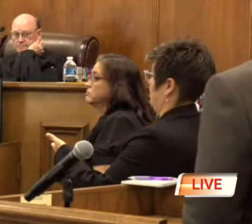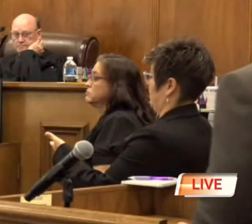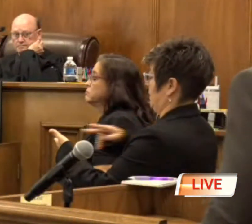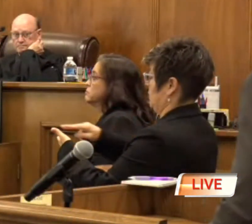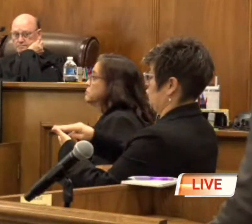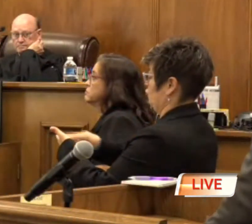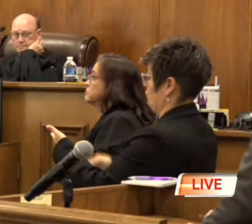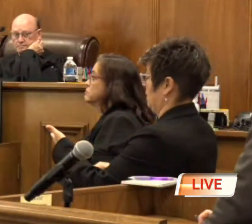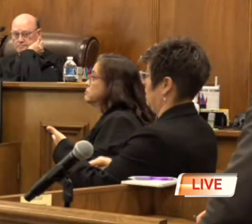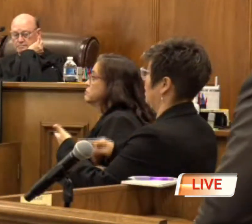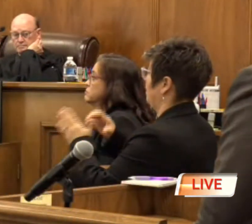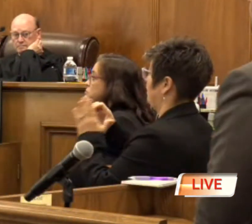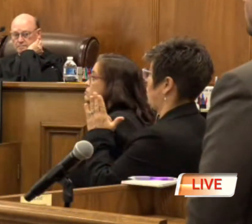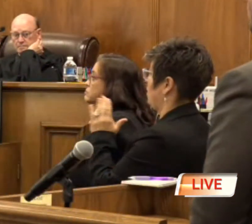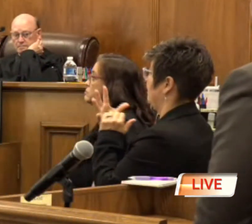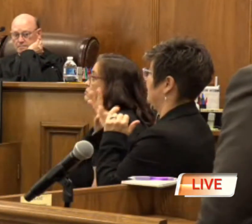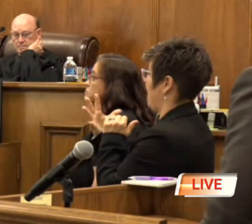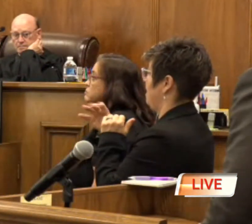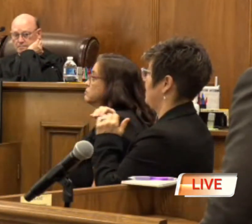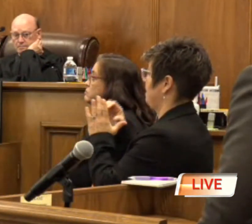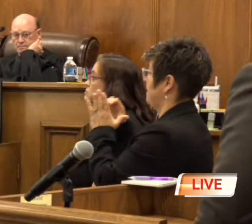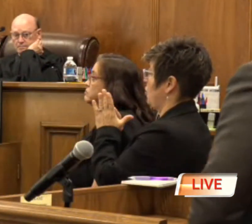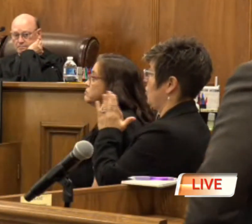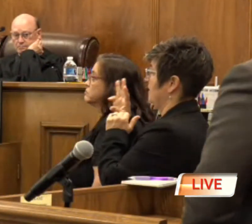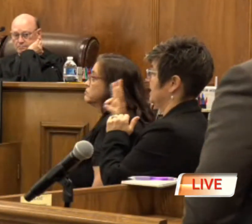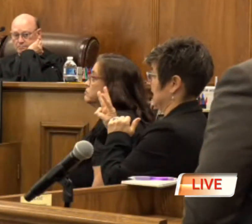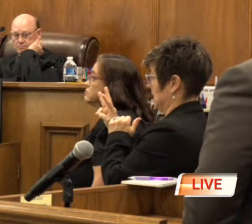reading by looking up.